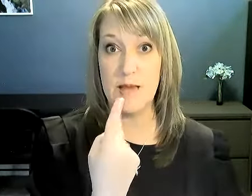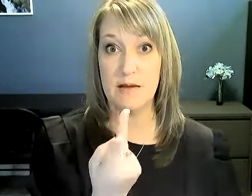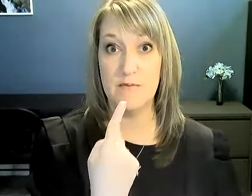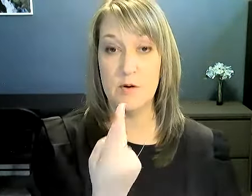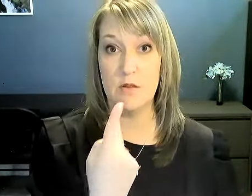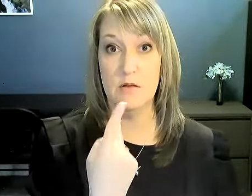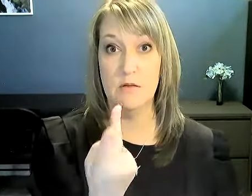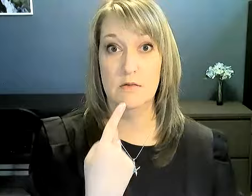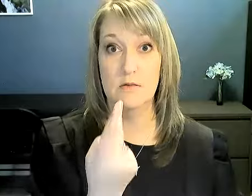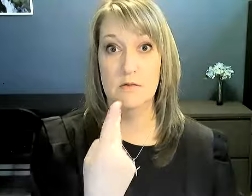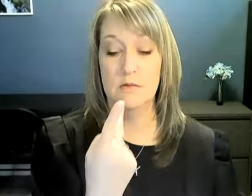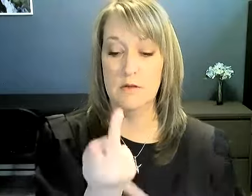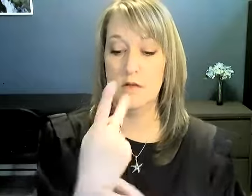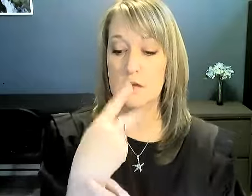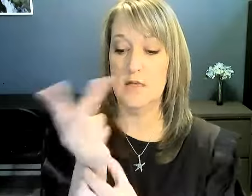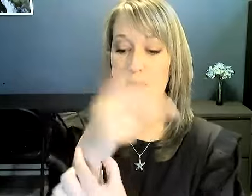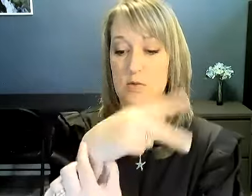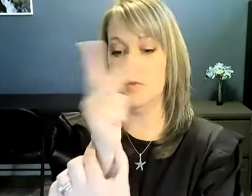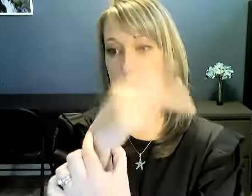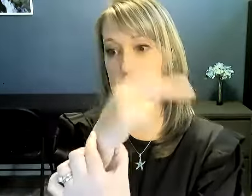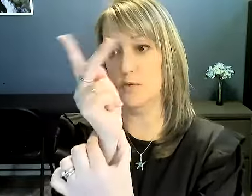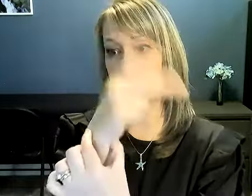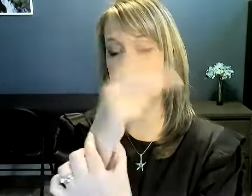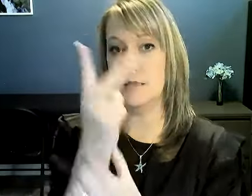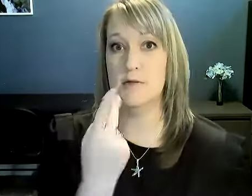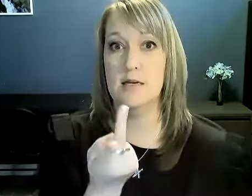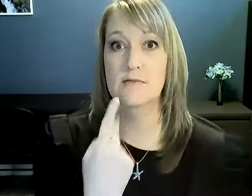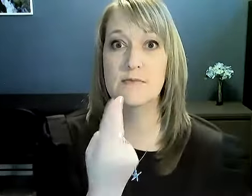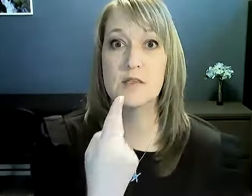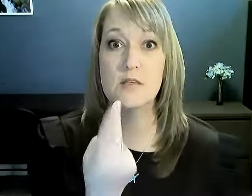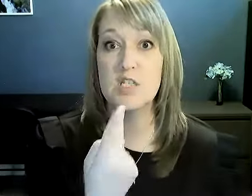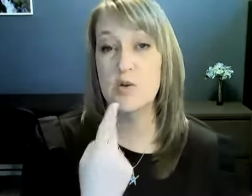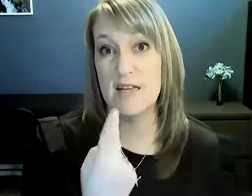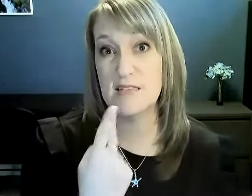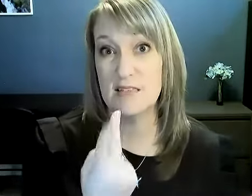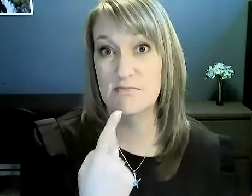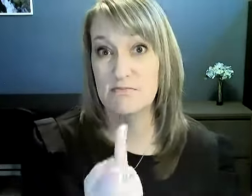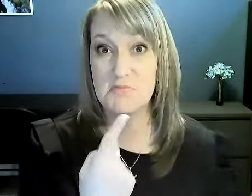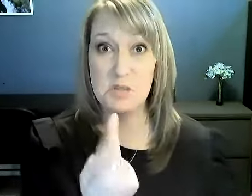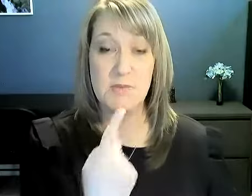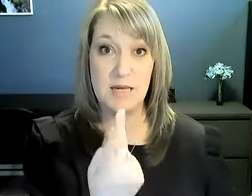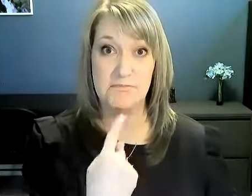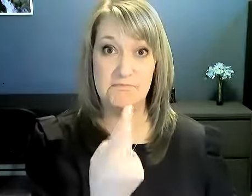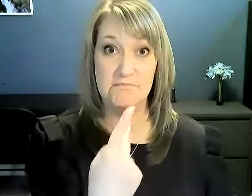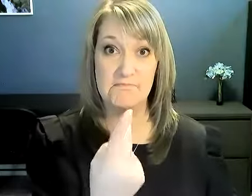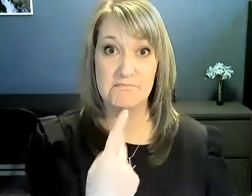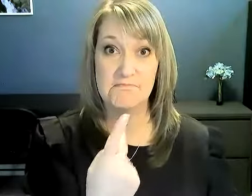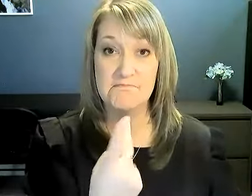back and forth. It's like a wrist, okay? Two of us, you and me.